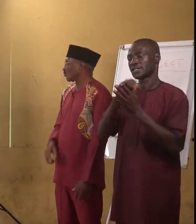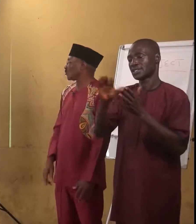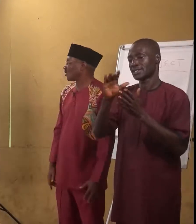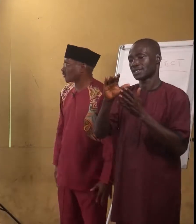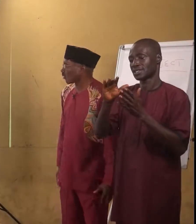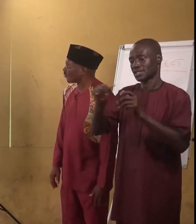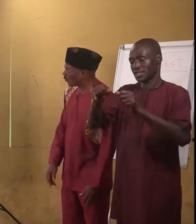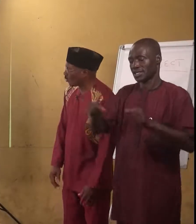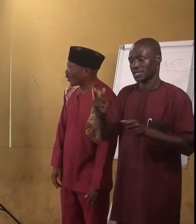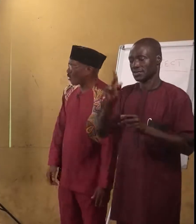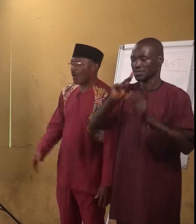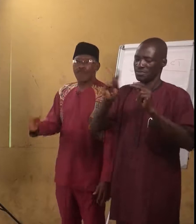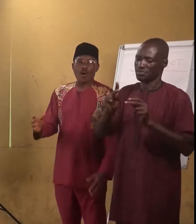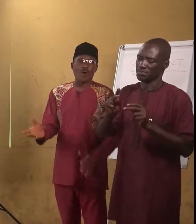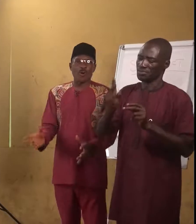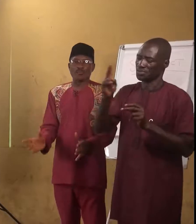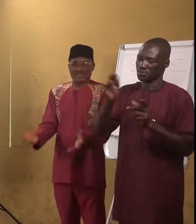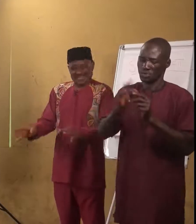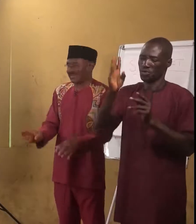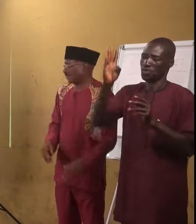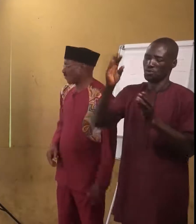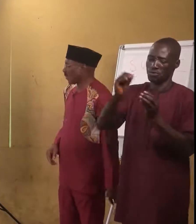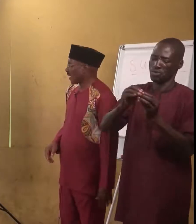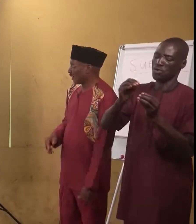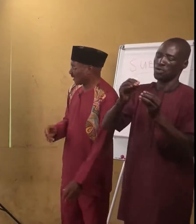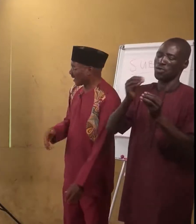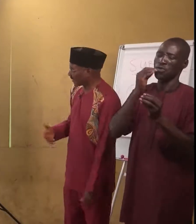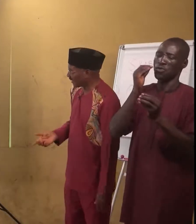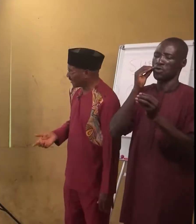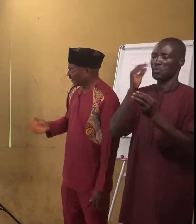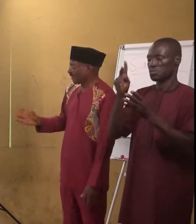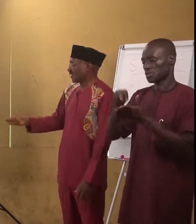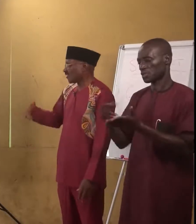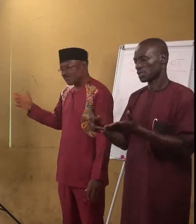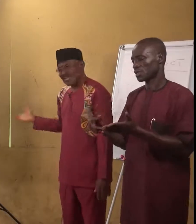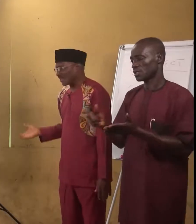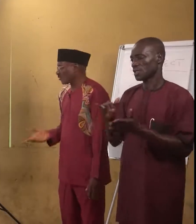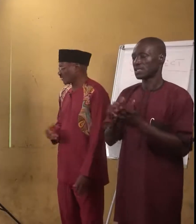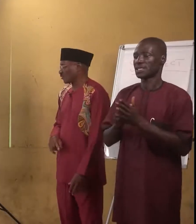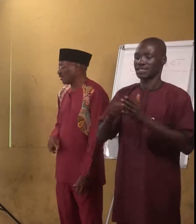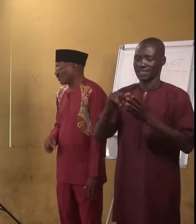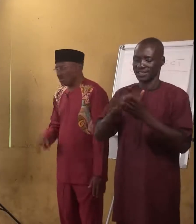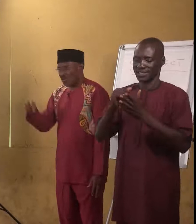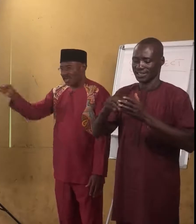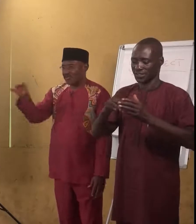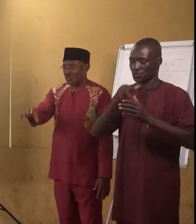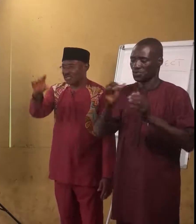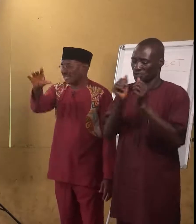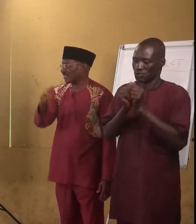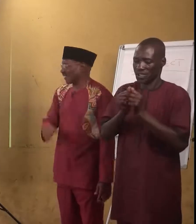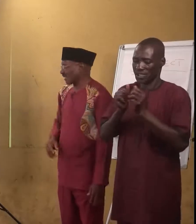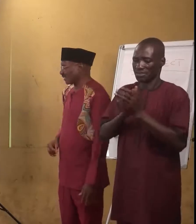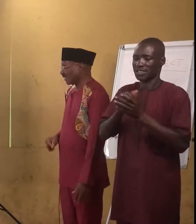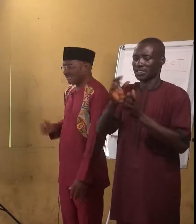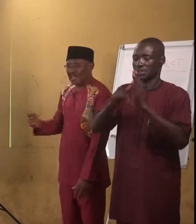settlement that consists of 2 or more homesteads. And then I said it is a dispersed kind of settlement where the buildings